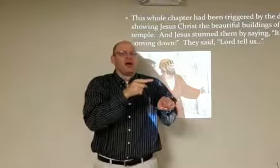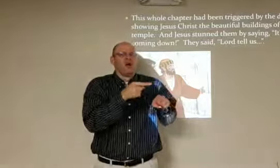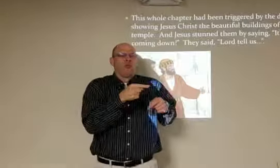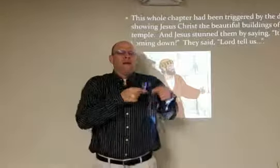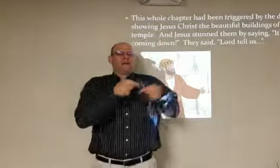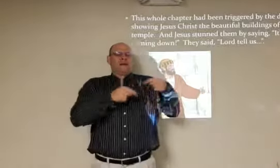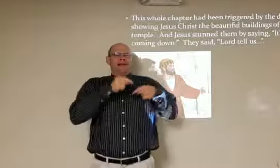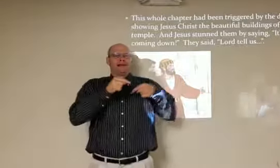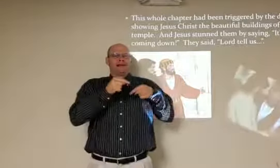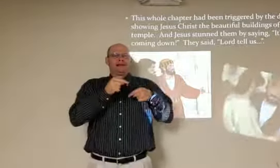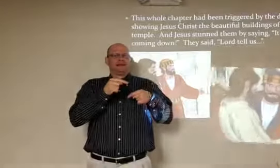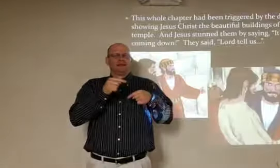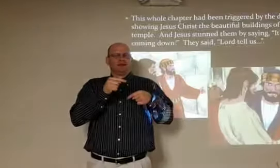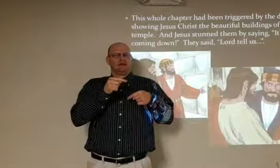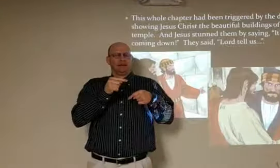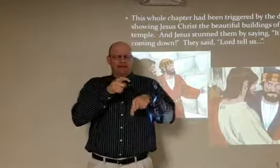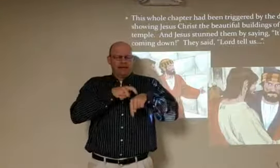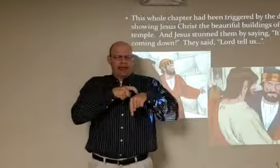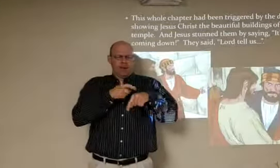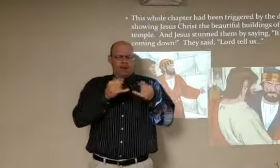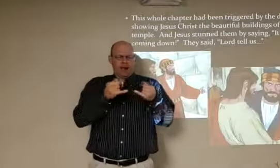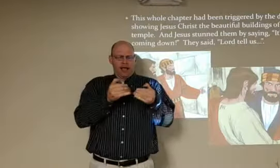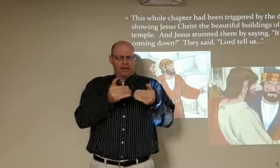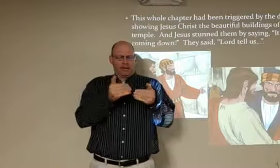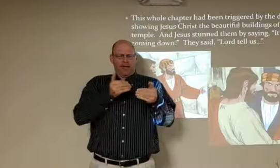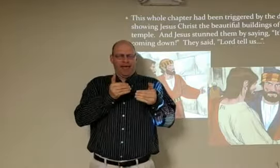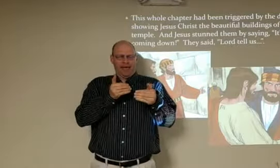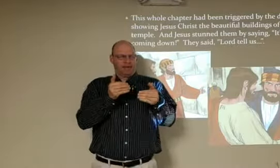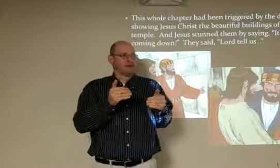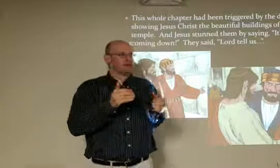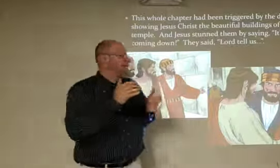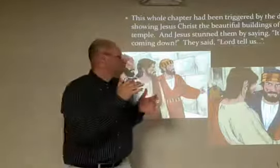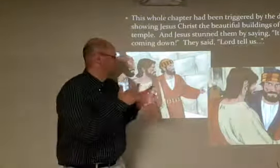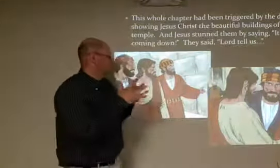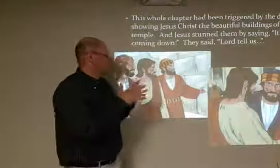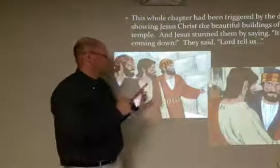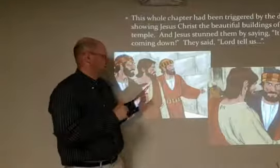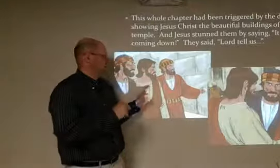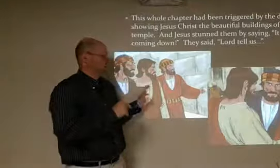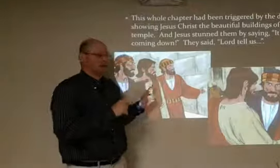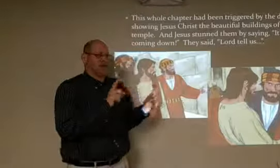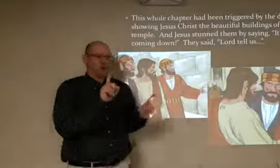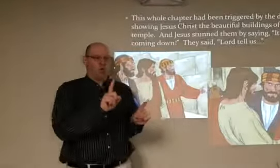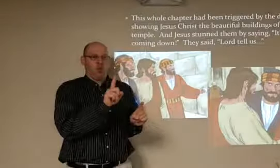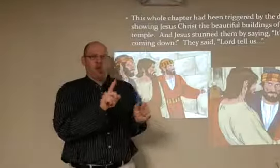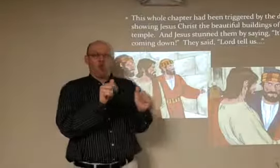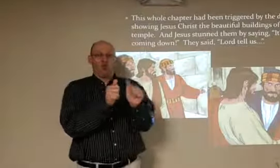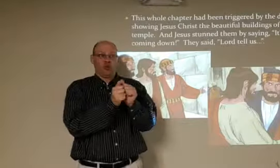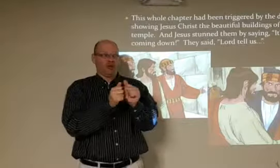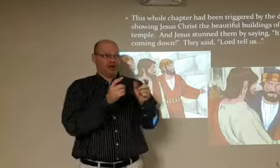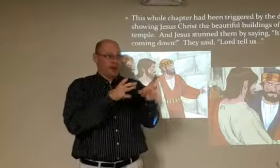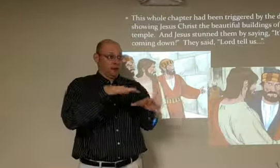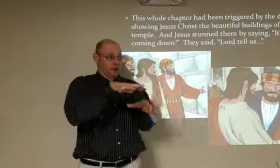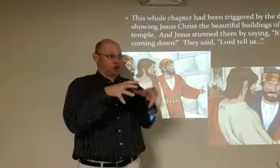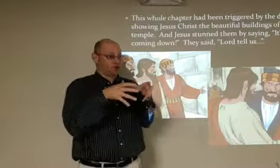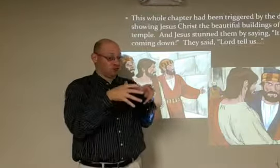Okay, so the reason I was, I kept talking is I want to share with you a thought of this timeline.